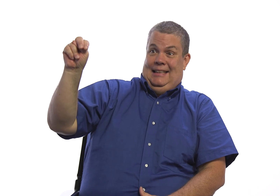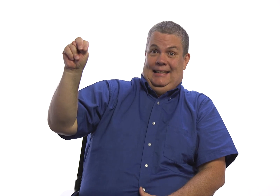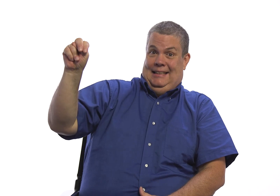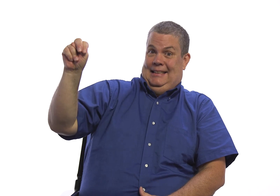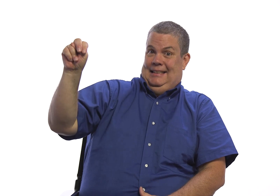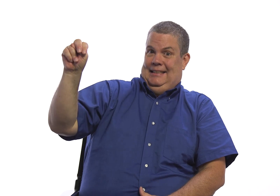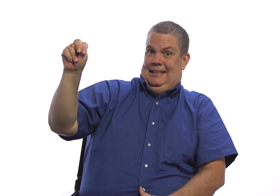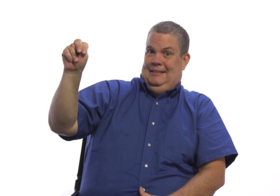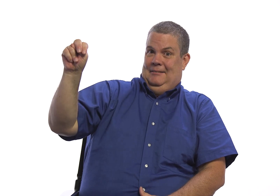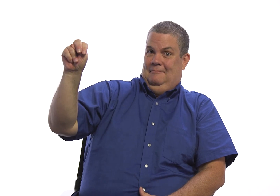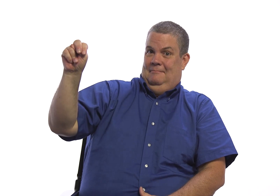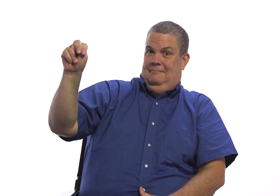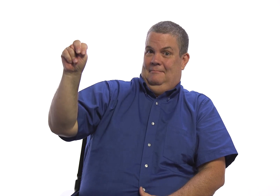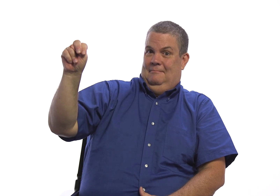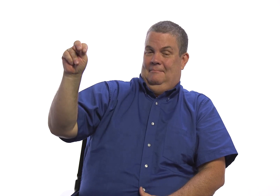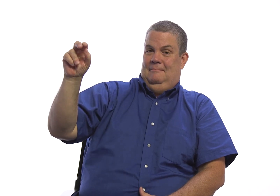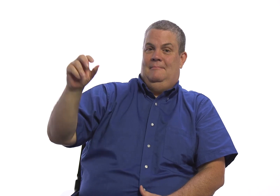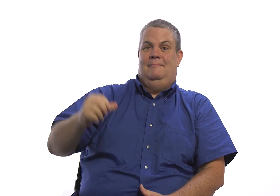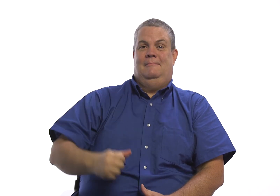N. Two fingers over your thumb.